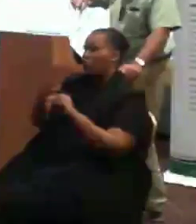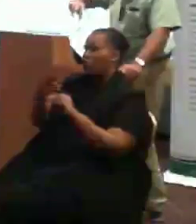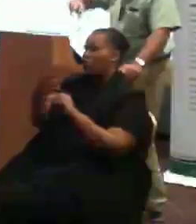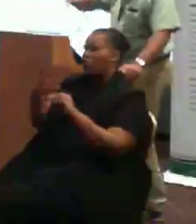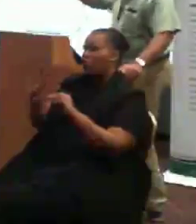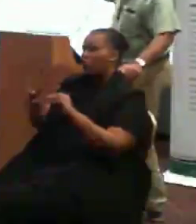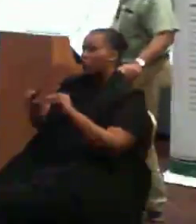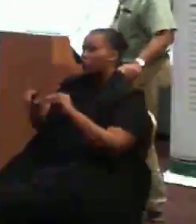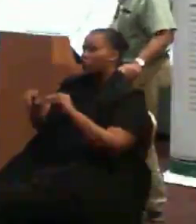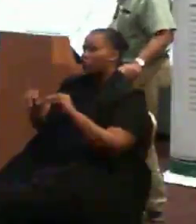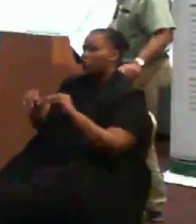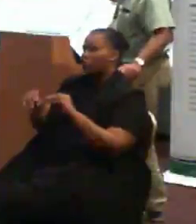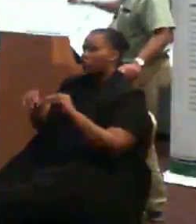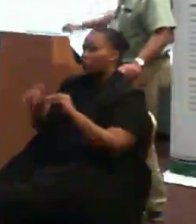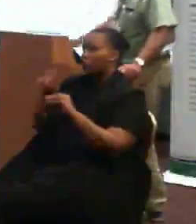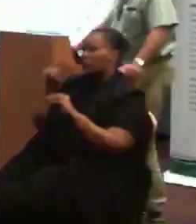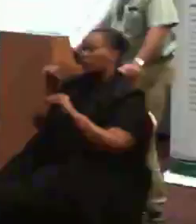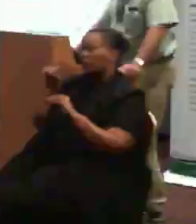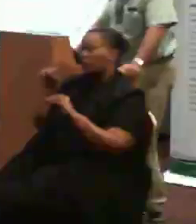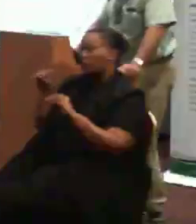to fix this out of this